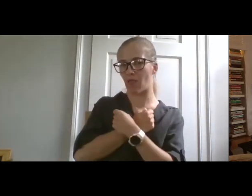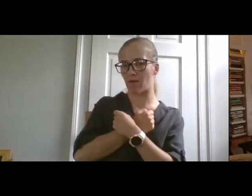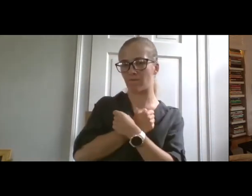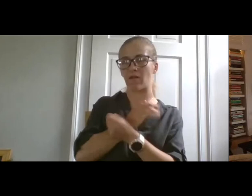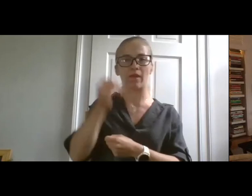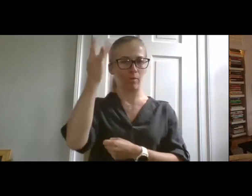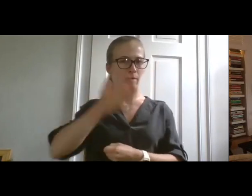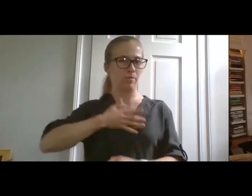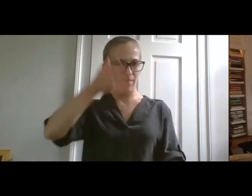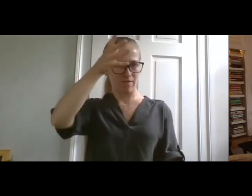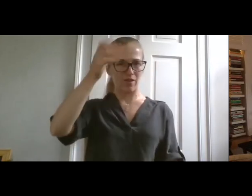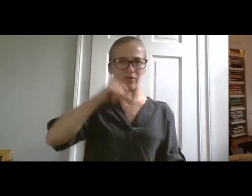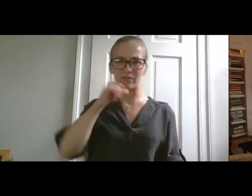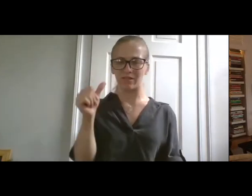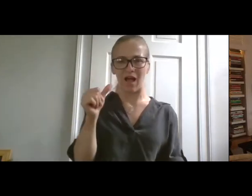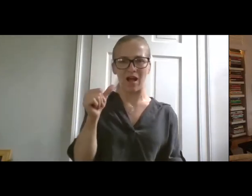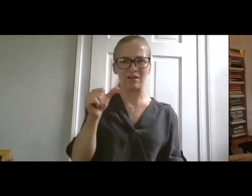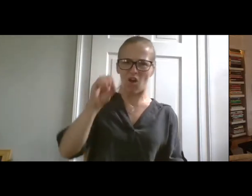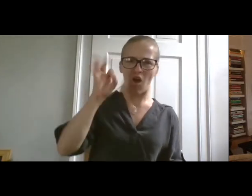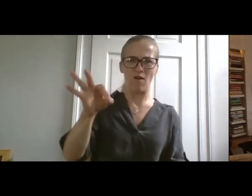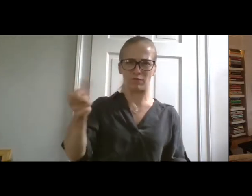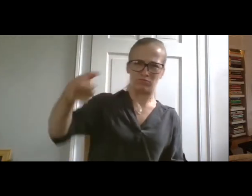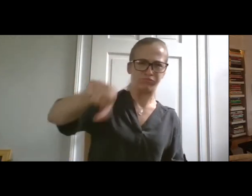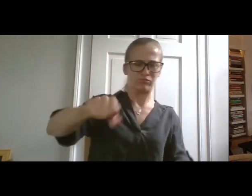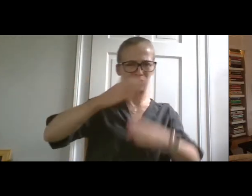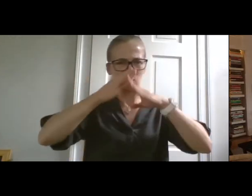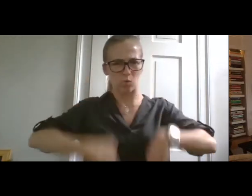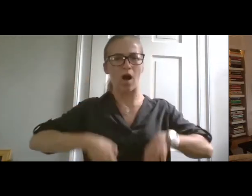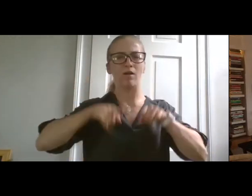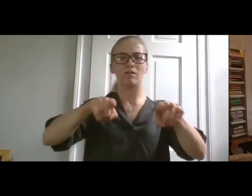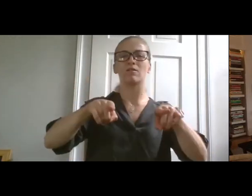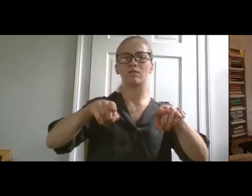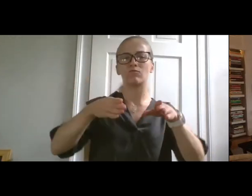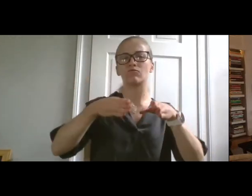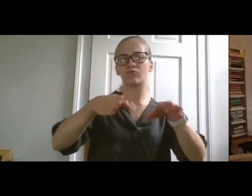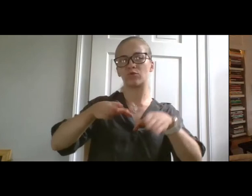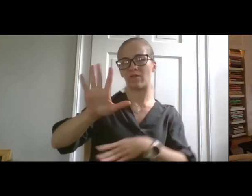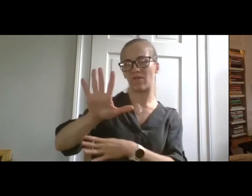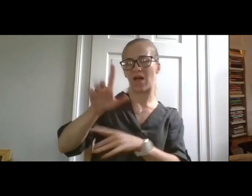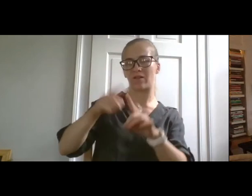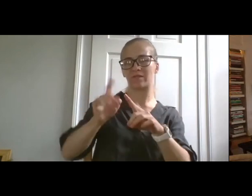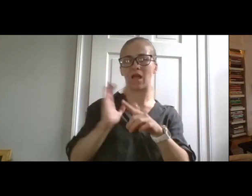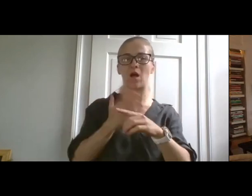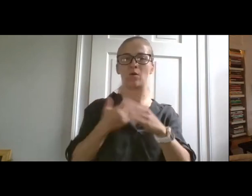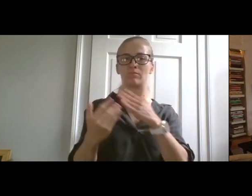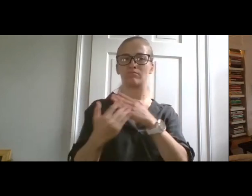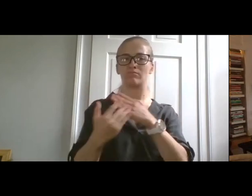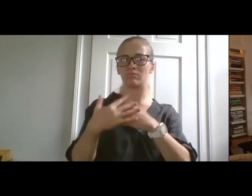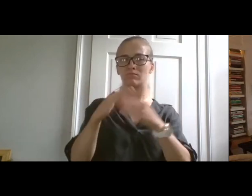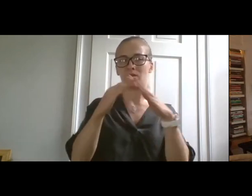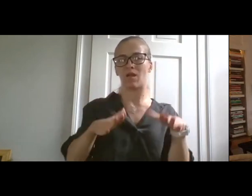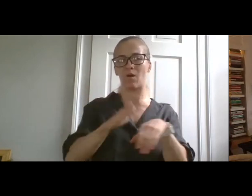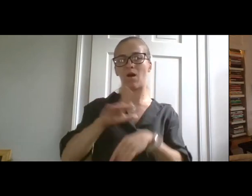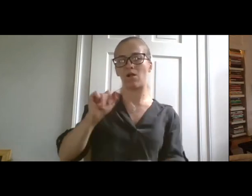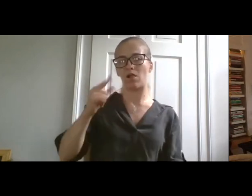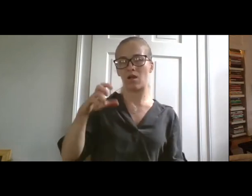my father doesn't snap off the car radio as we drive down Route 561 to our little shore house on the lagoon, the